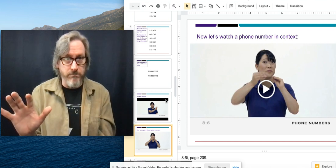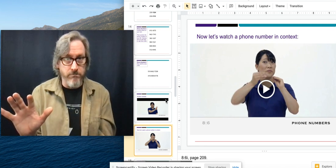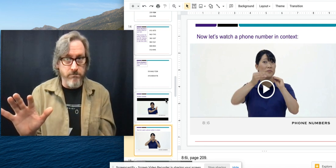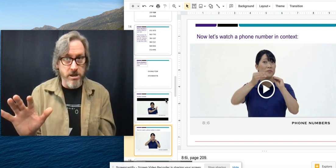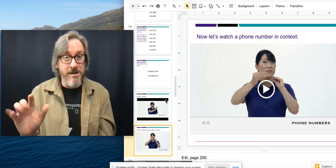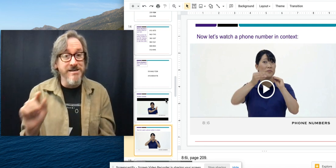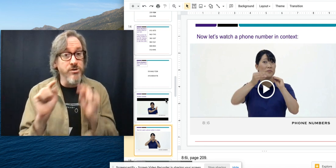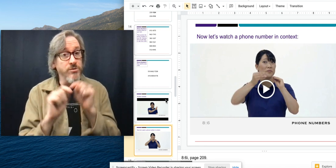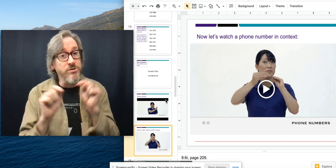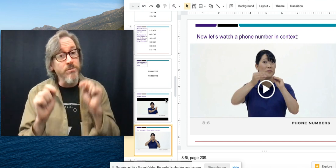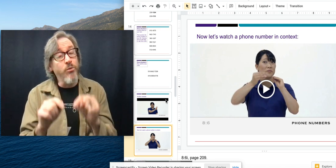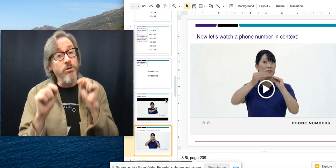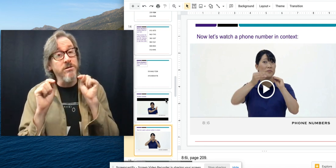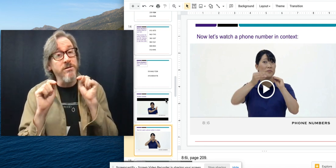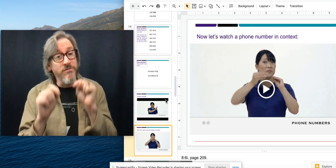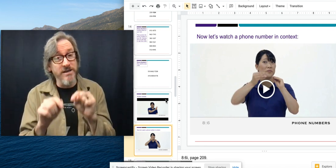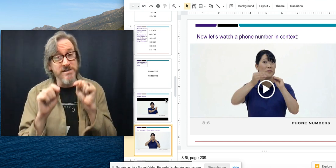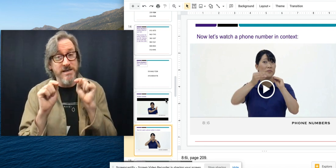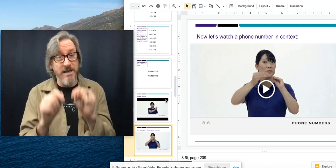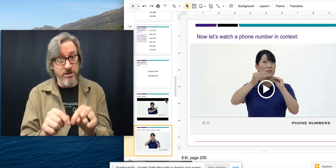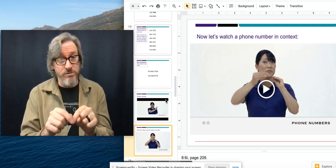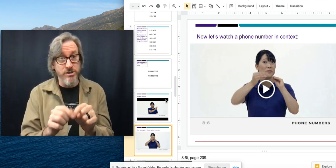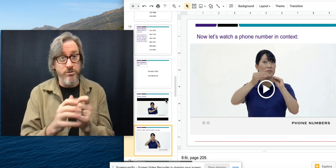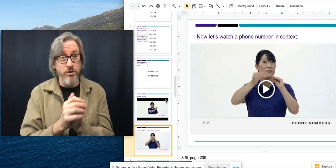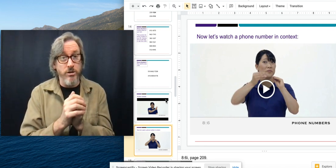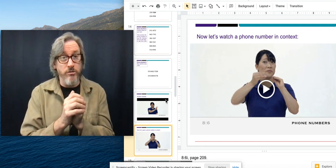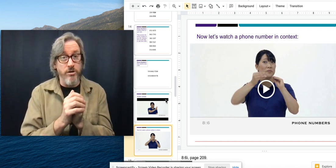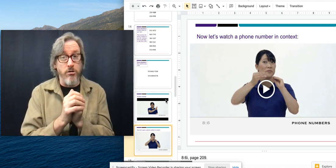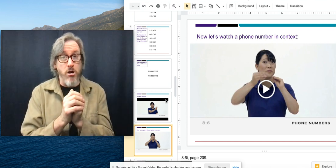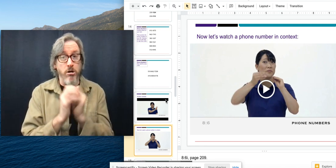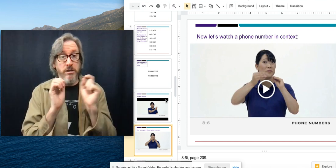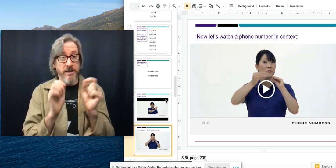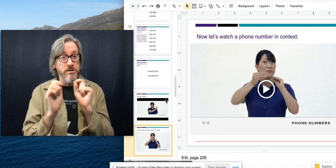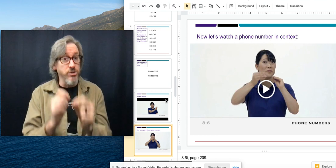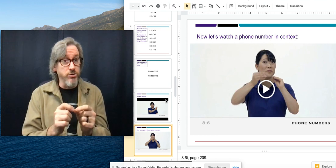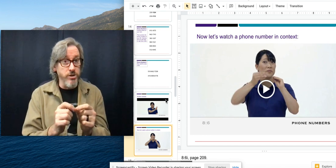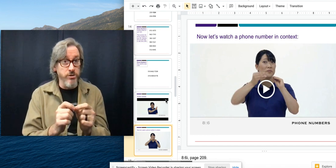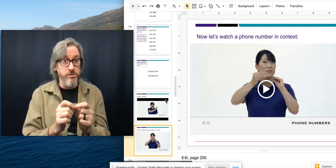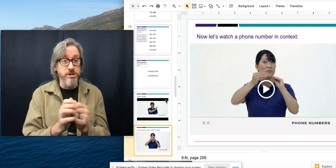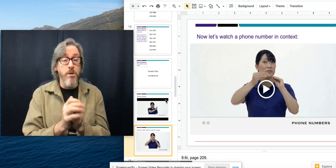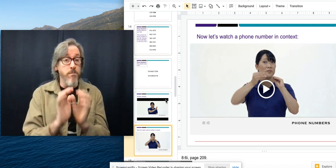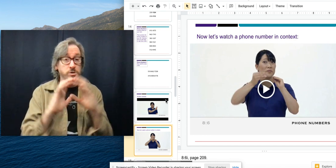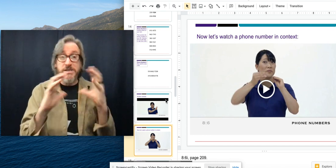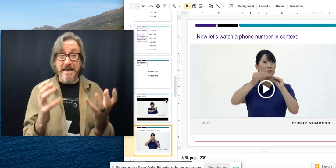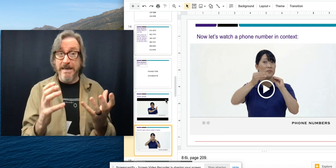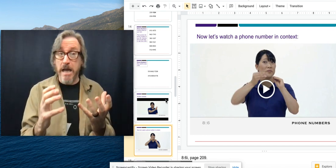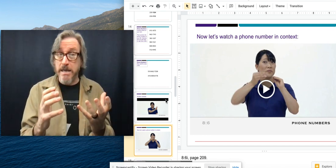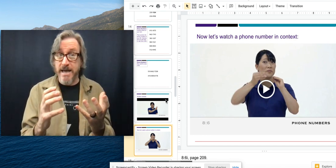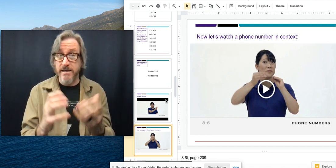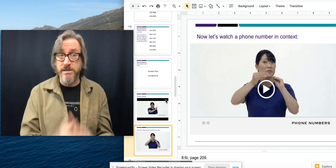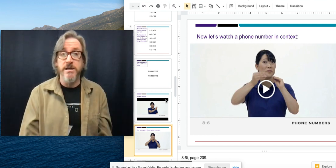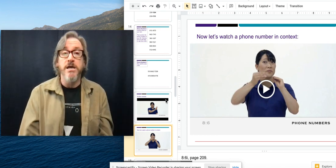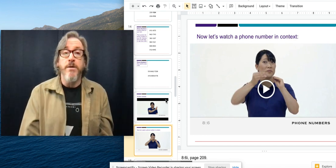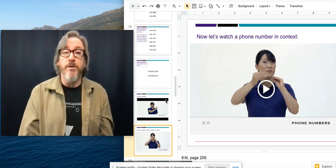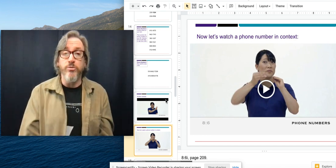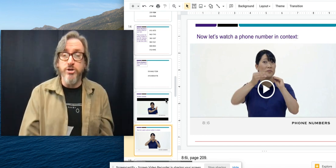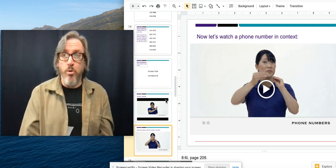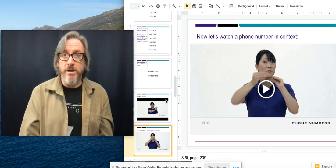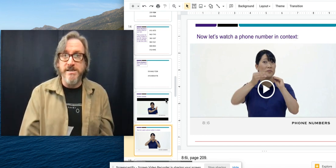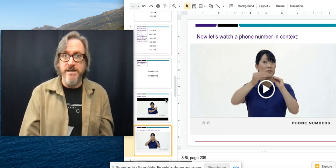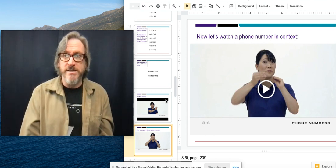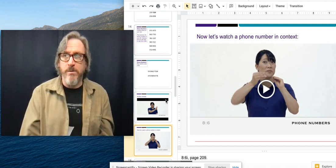signed? So those are important things to get used to. There are little social cues, mostly in context,